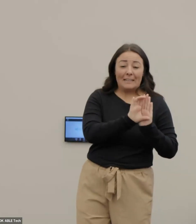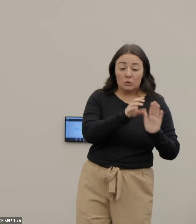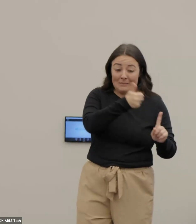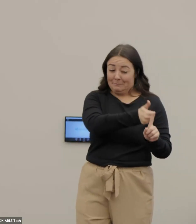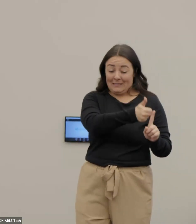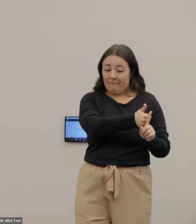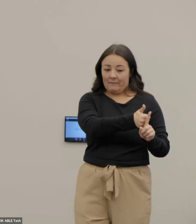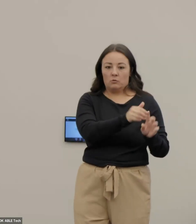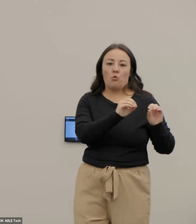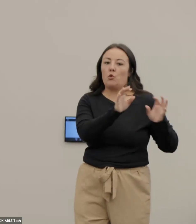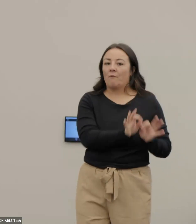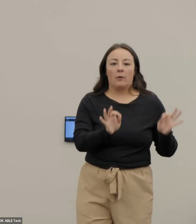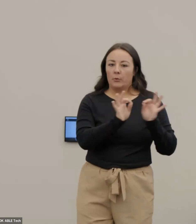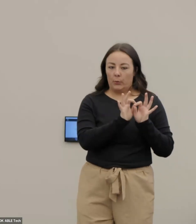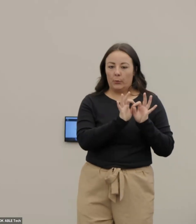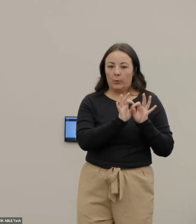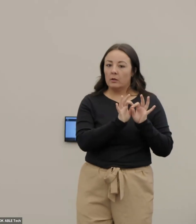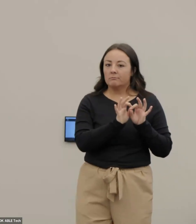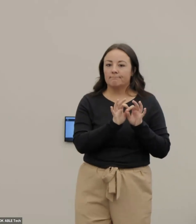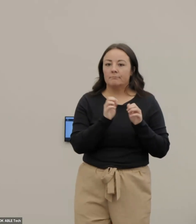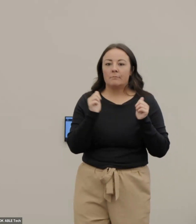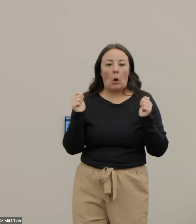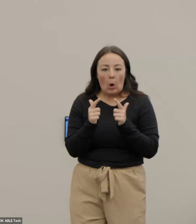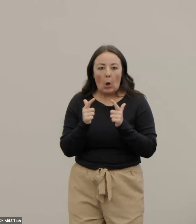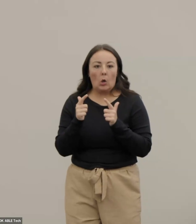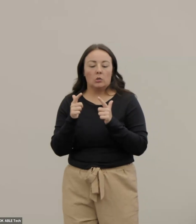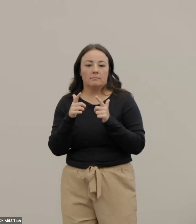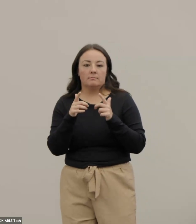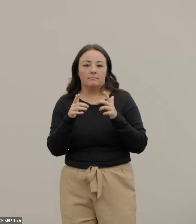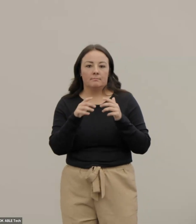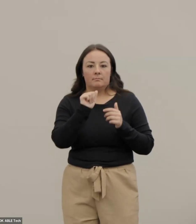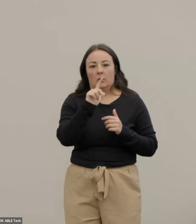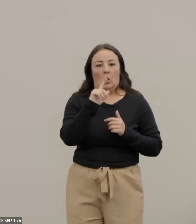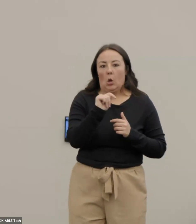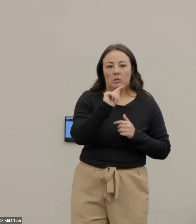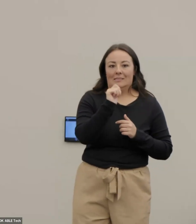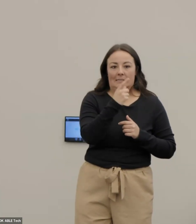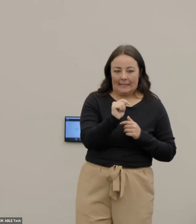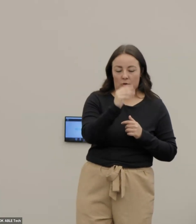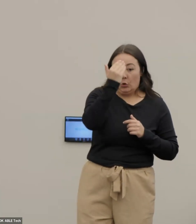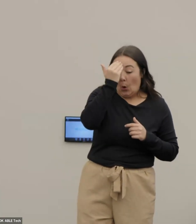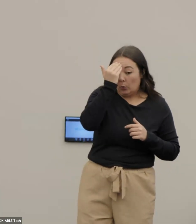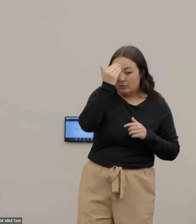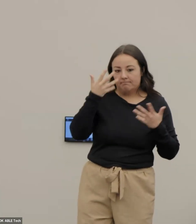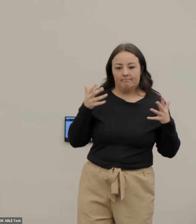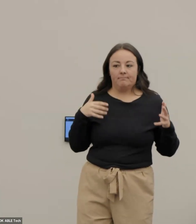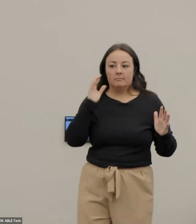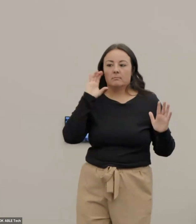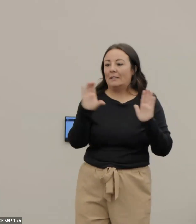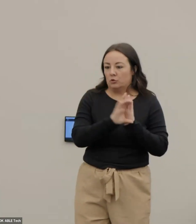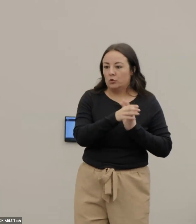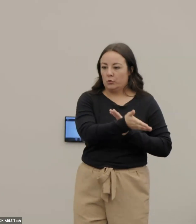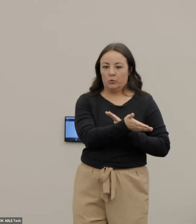value, right? All assistive technology knows is that it's a graphic. And so it'll voice it as a